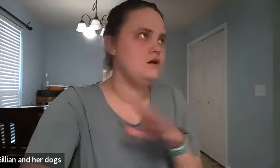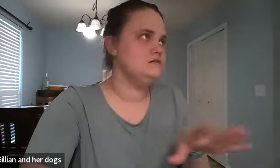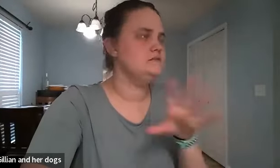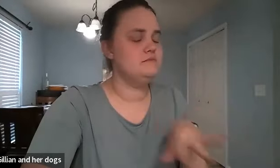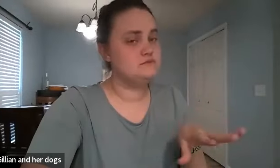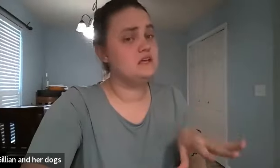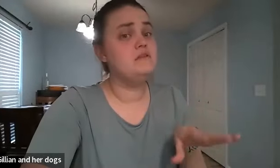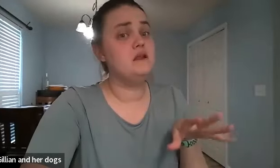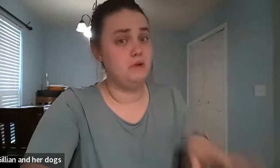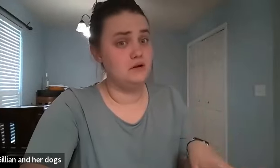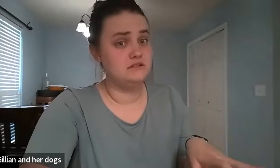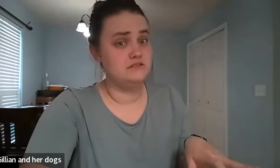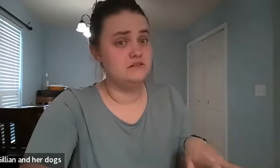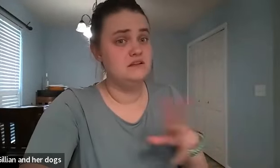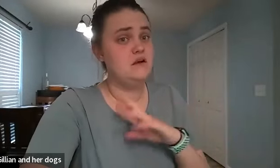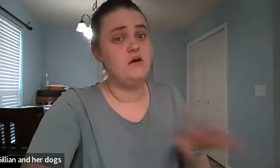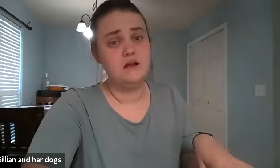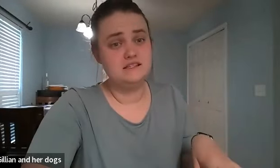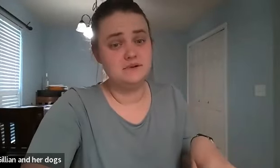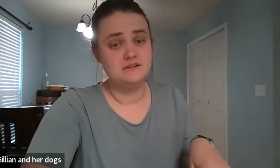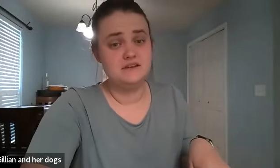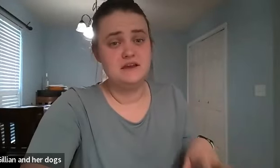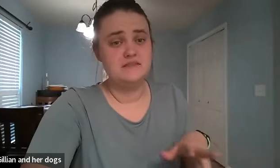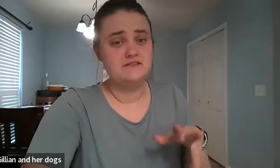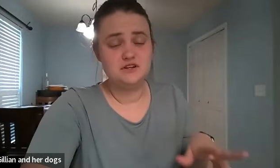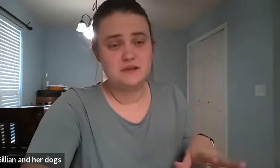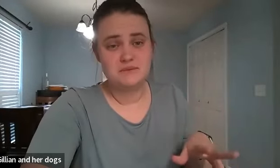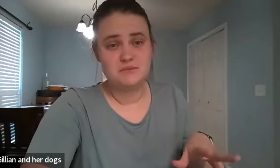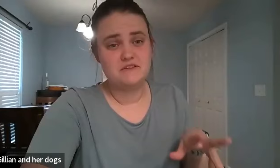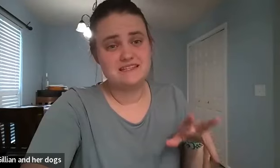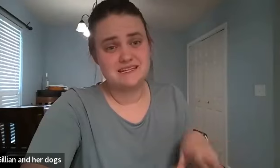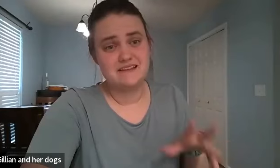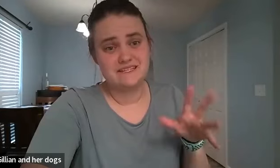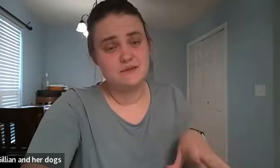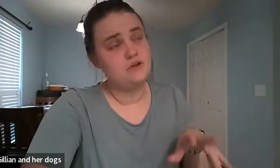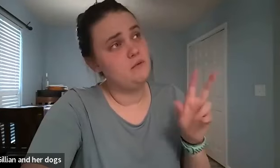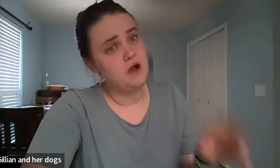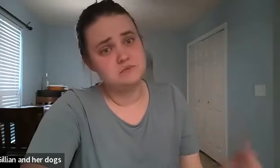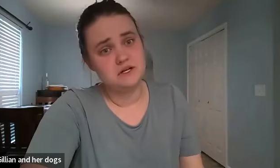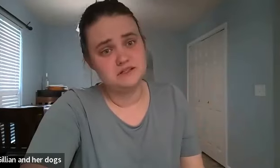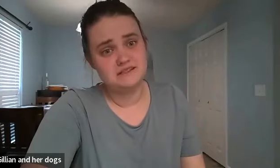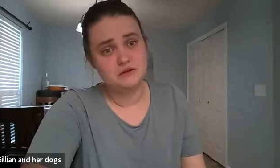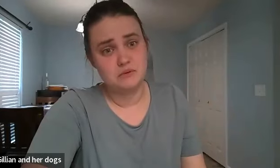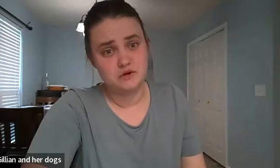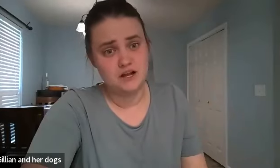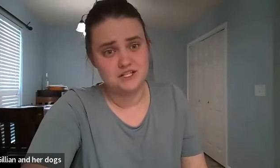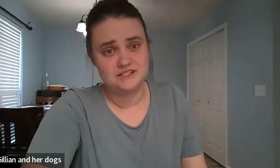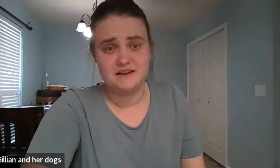crows, but they're mixed. They have a lot of birds, like all kinds of birds. They've started to become people where they sit at the table and they watch birds. They're bird watchers now. And I'm